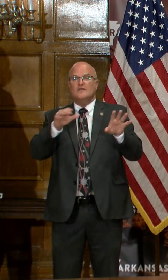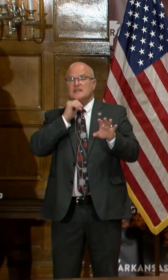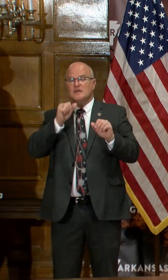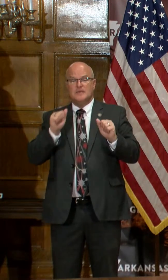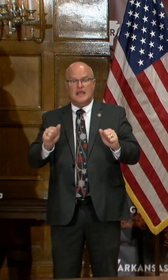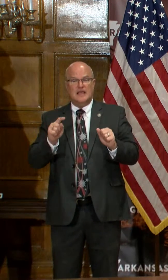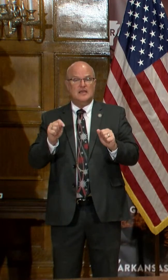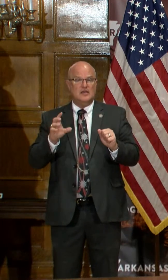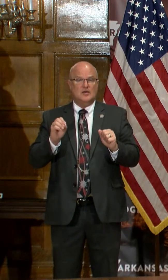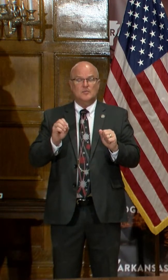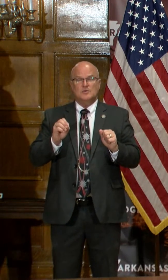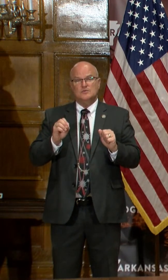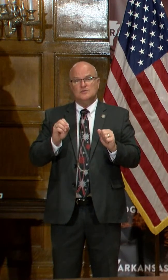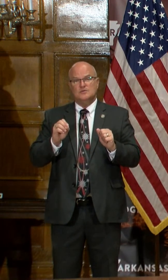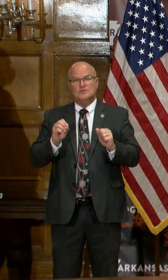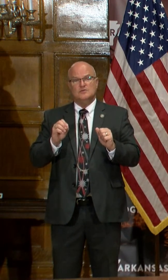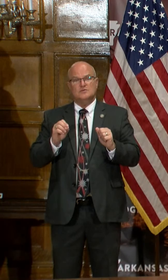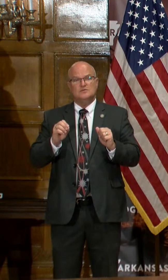be able to